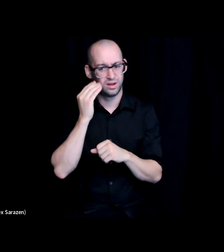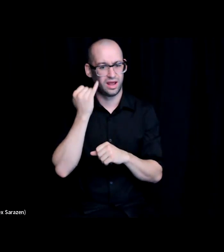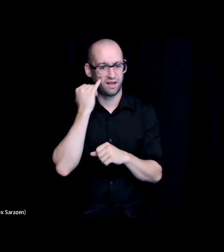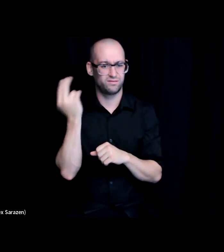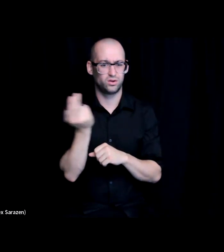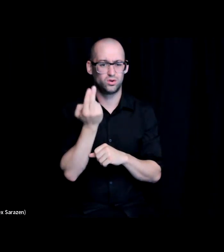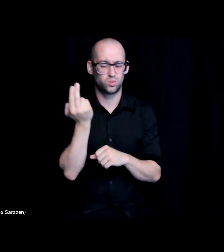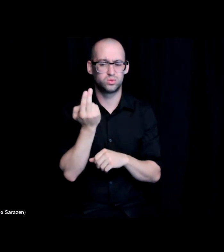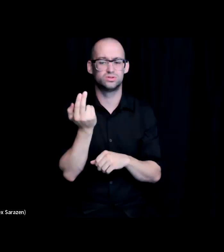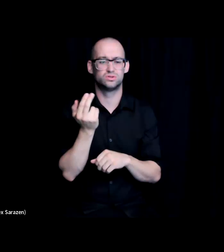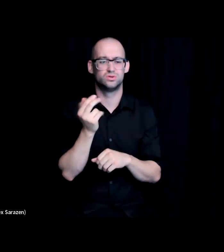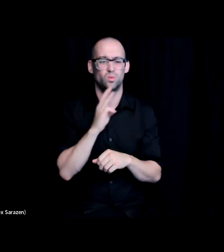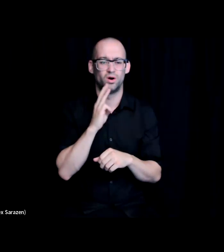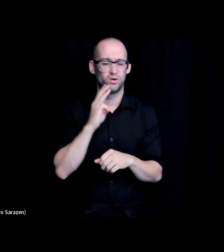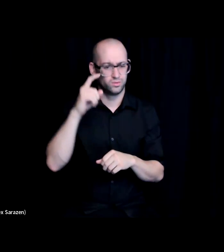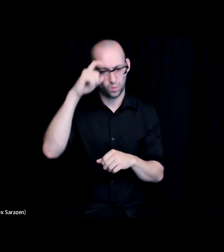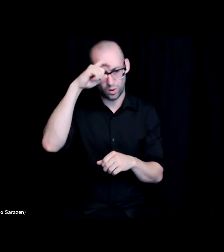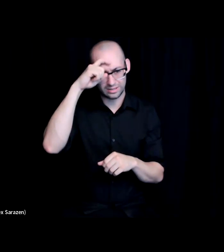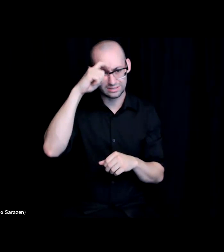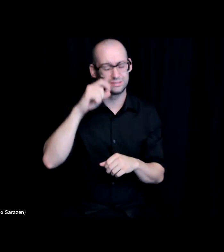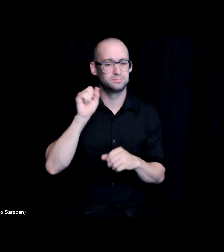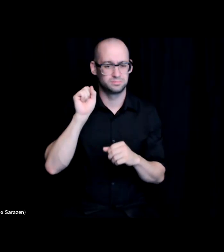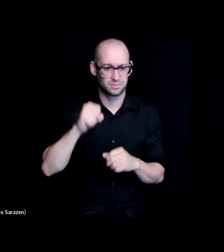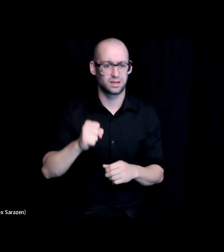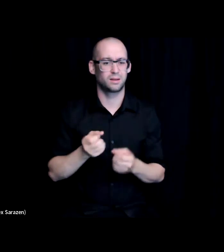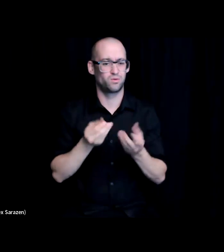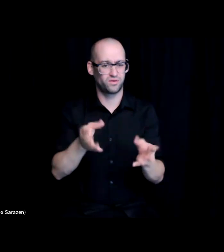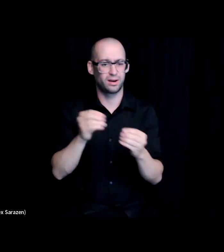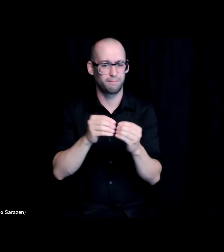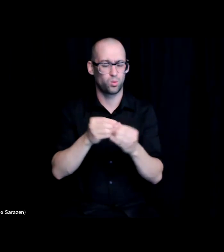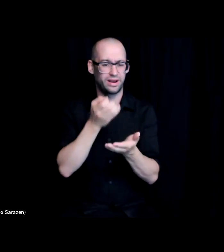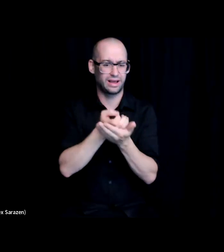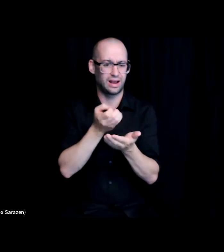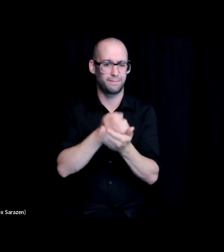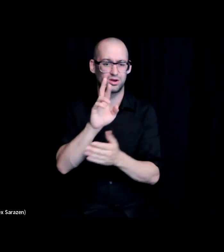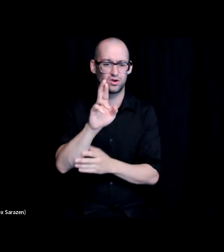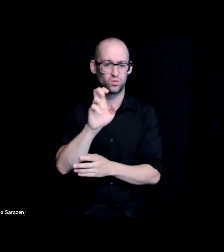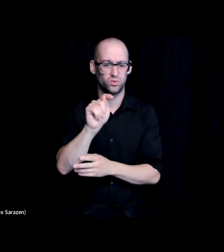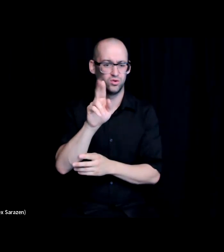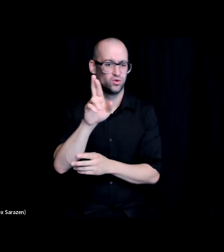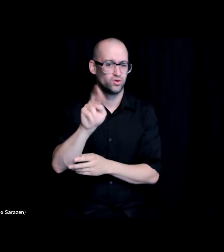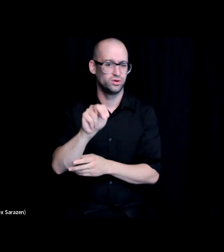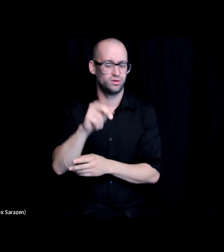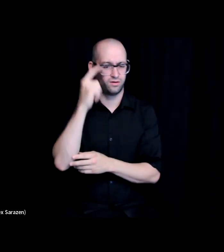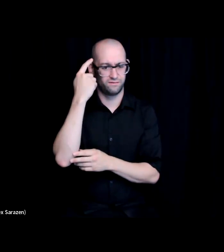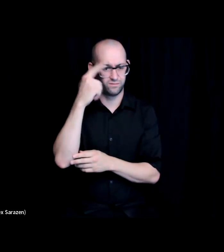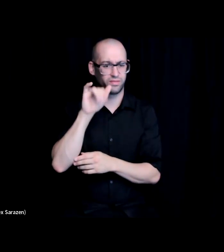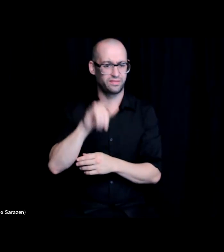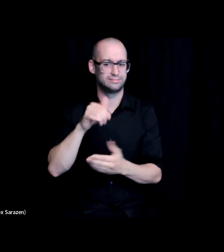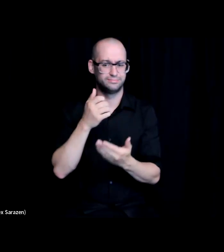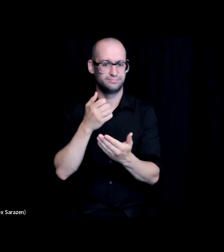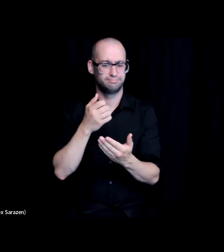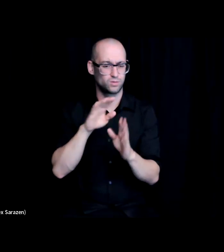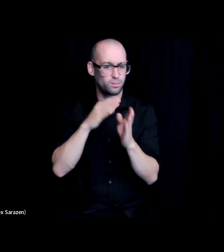water wisely, we'll be able to provide more economic return for the communities in the rural areas all